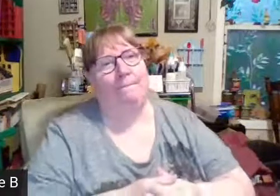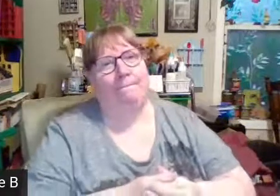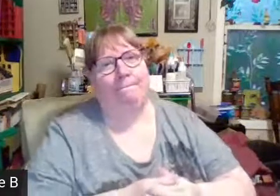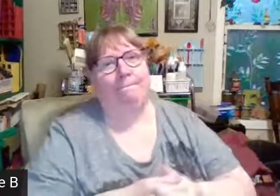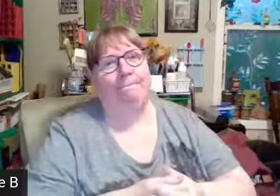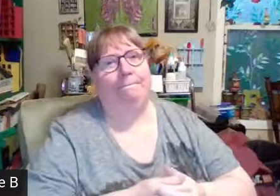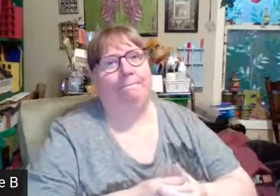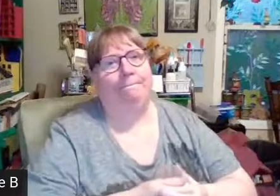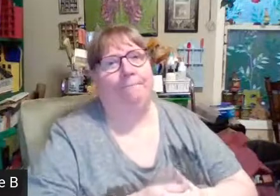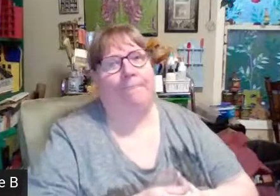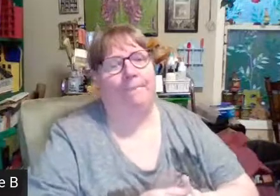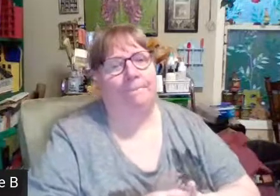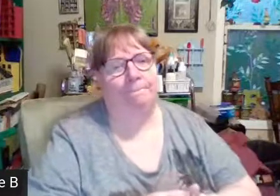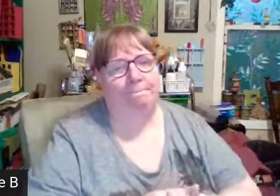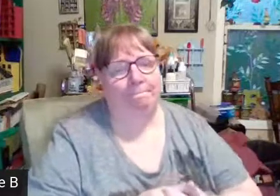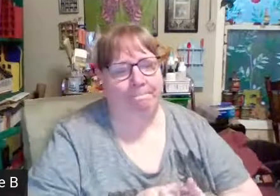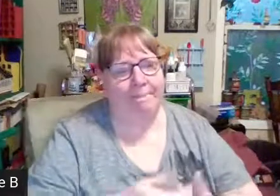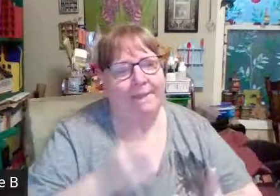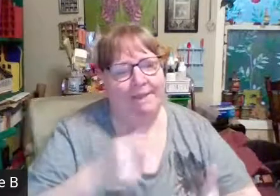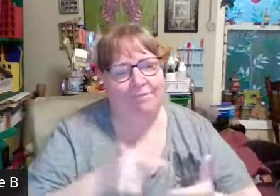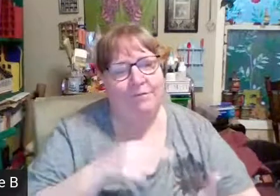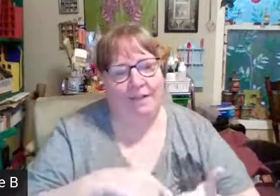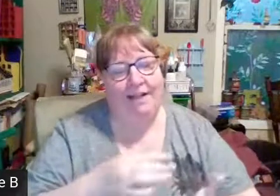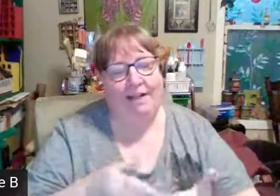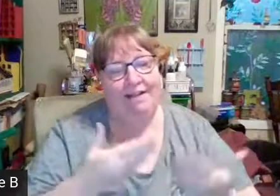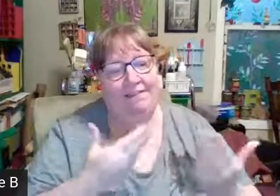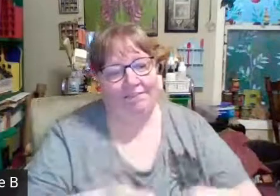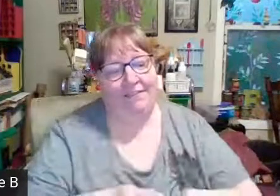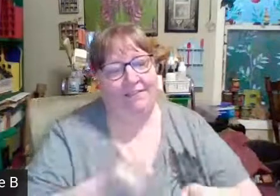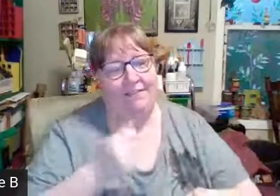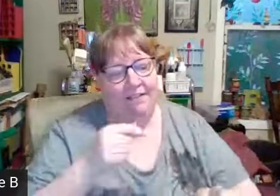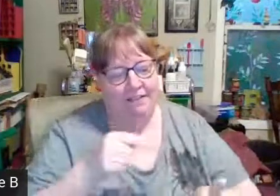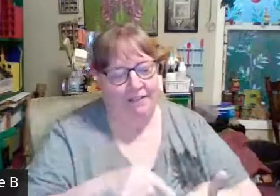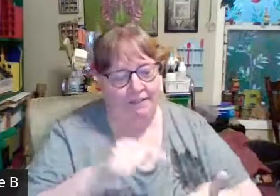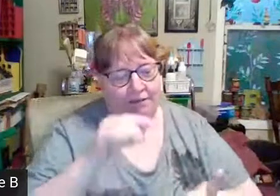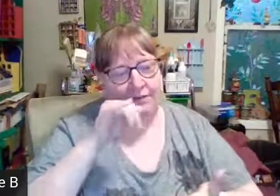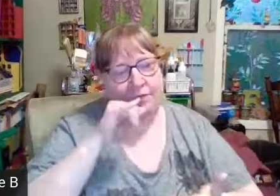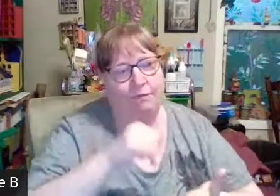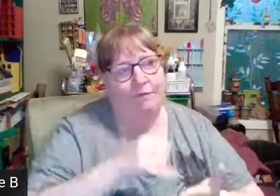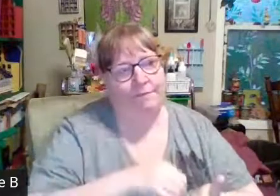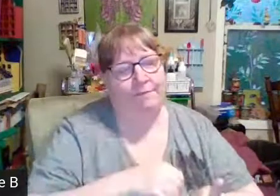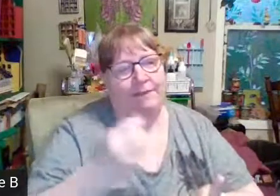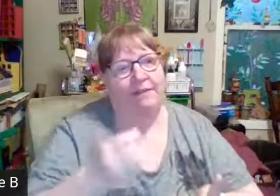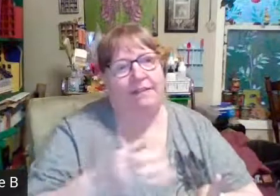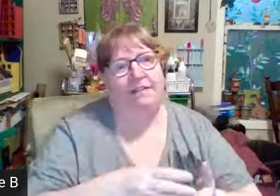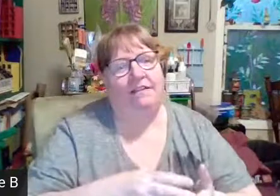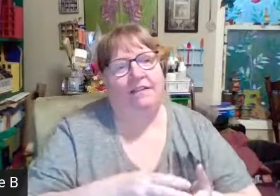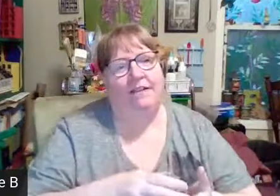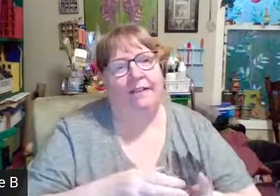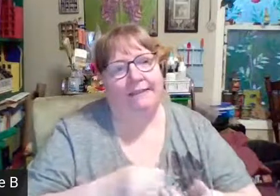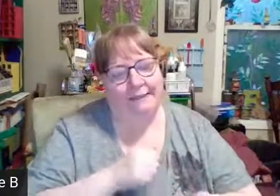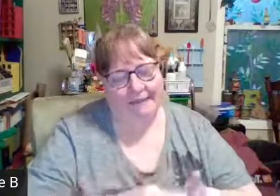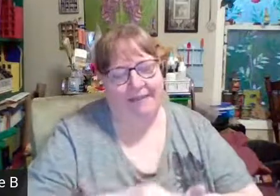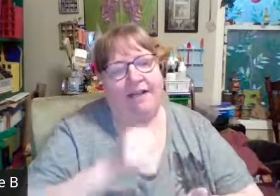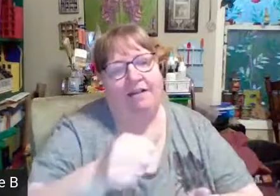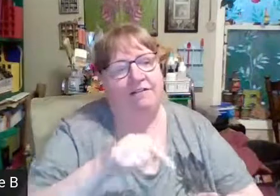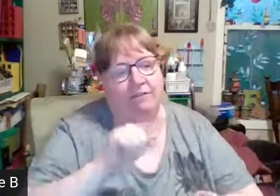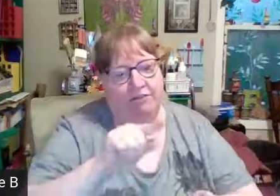to be one of the things that gets donated in that's separate. And so the wish list I look